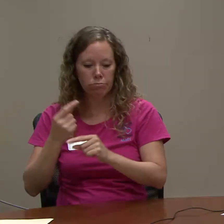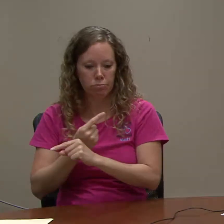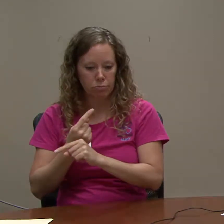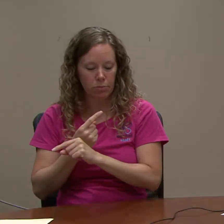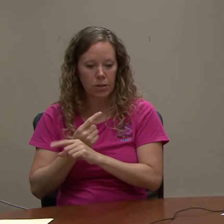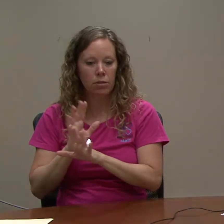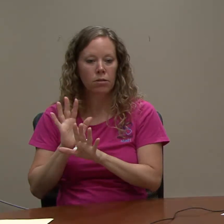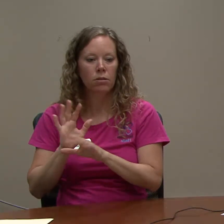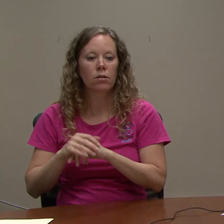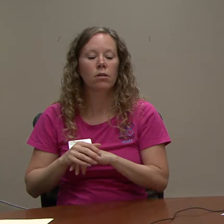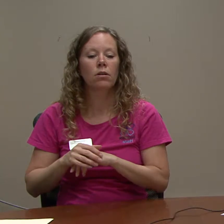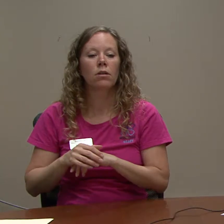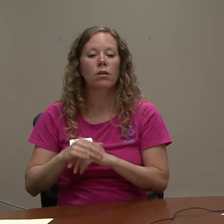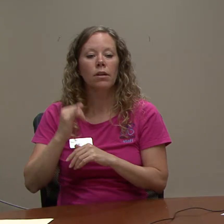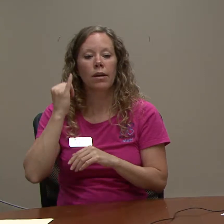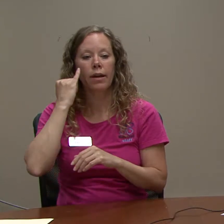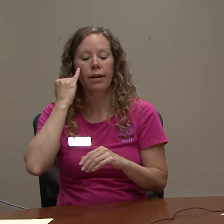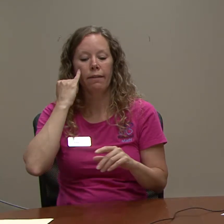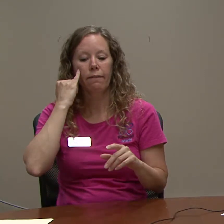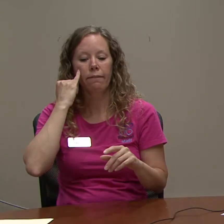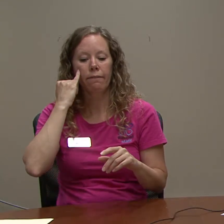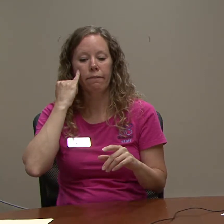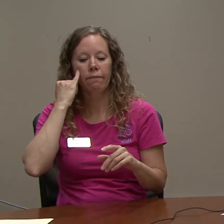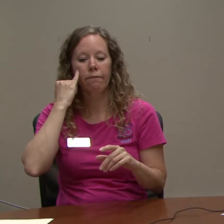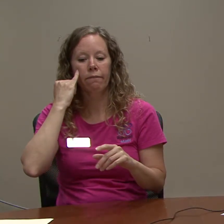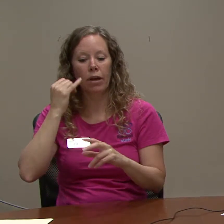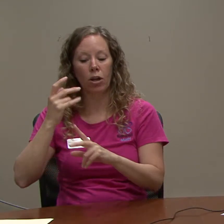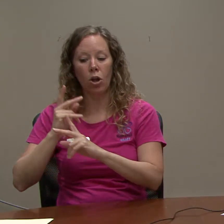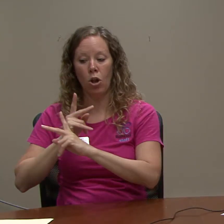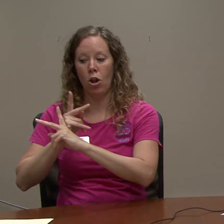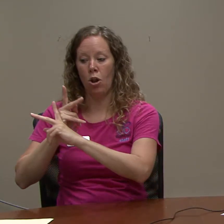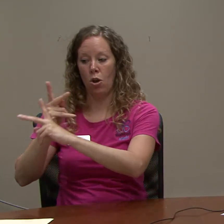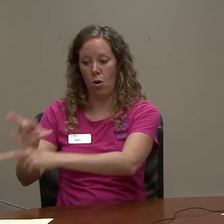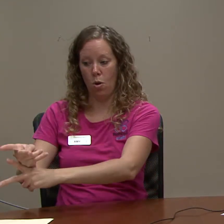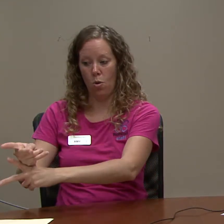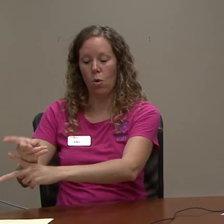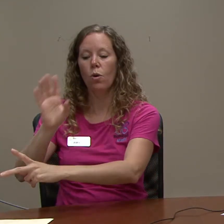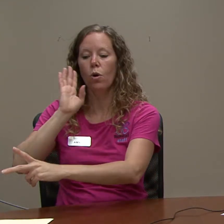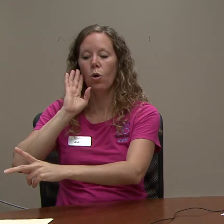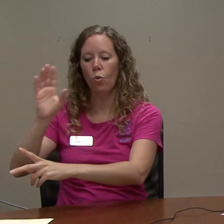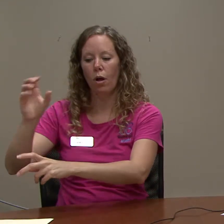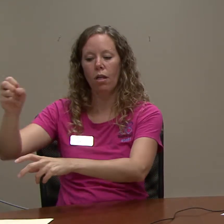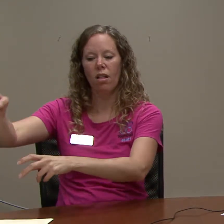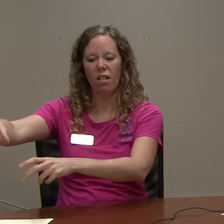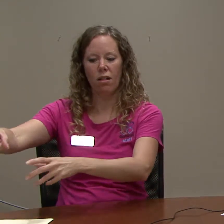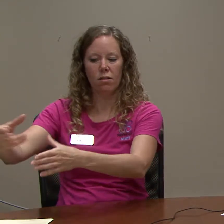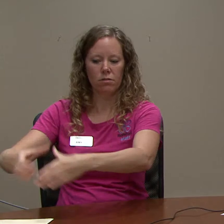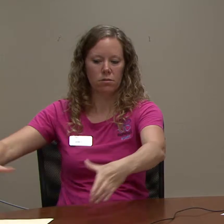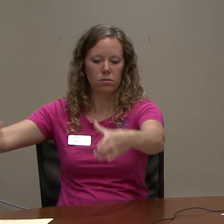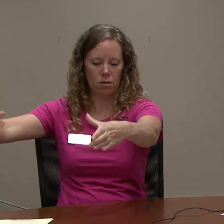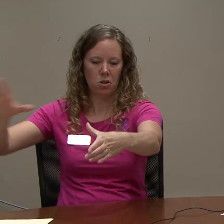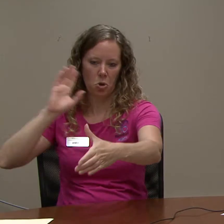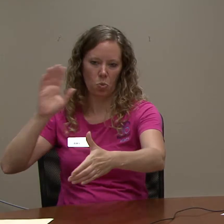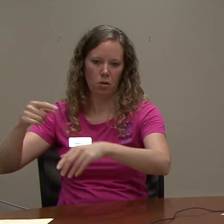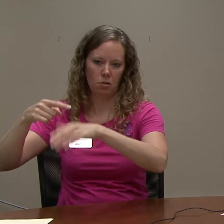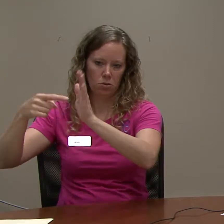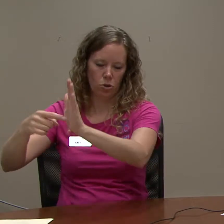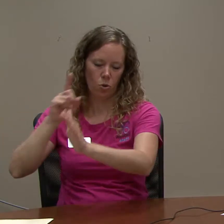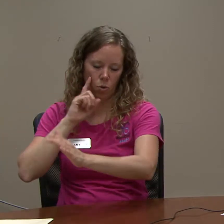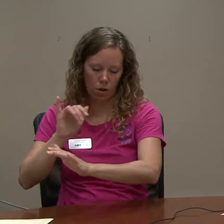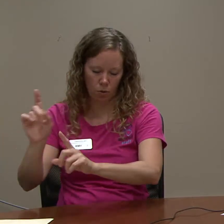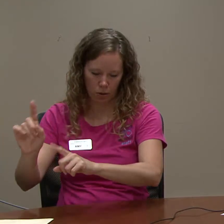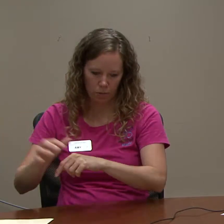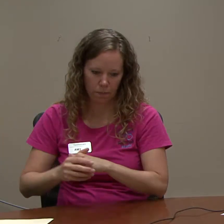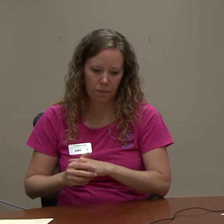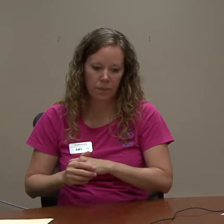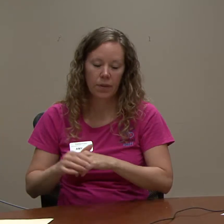If the visitor was loaned a face mask, please place it in the soiled mask in the laundry bin as provided. The visit supervisor